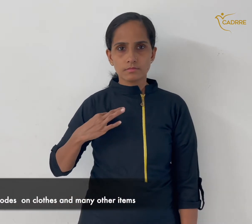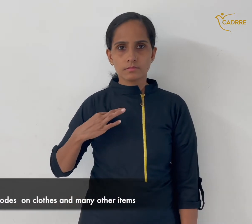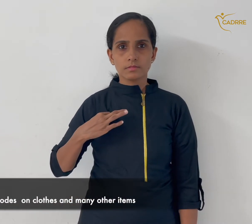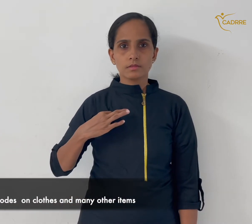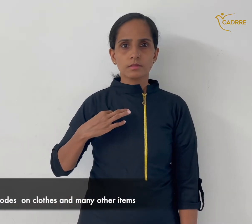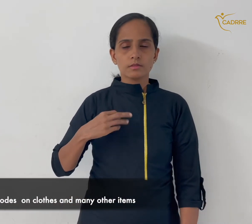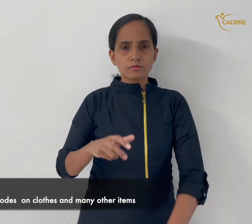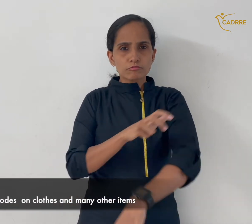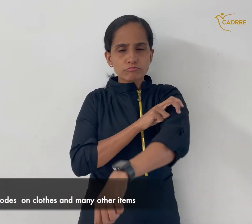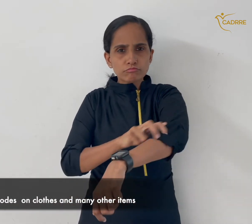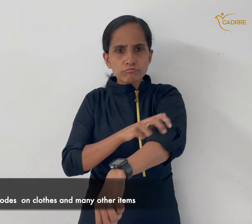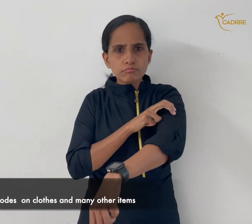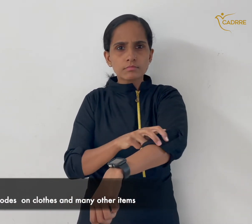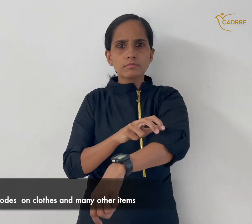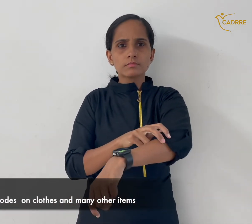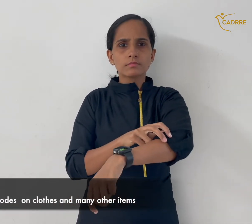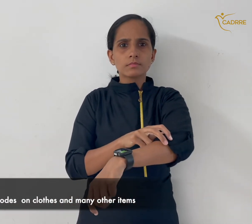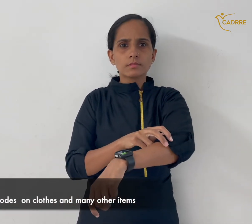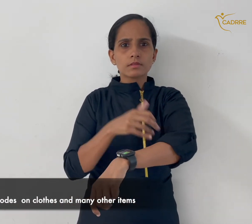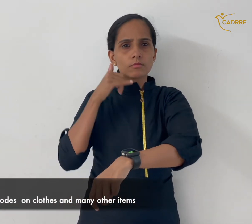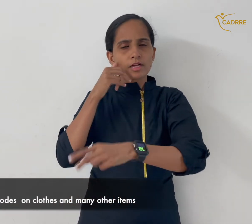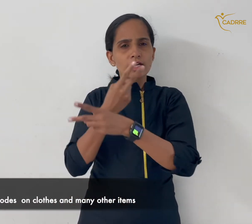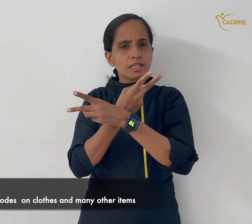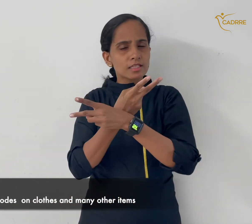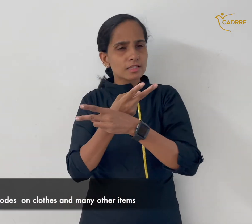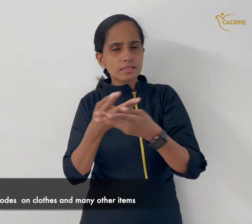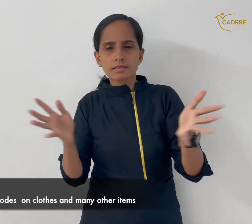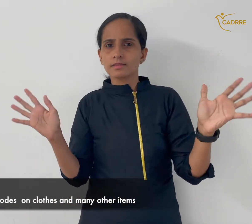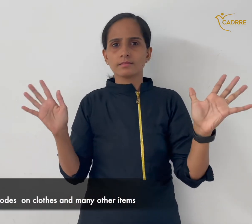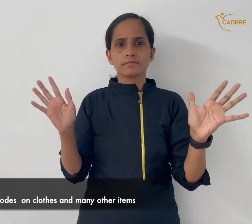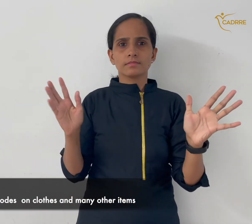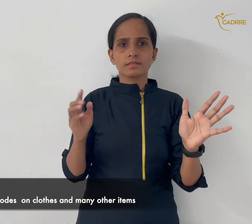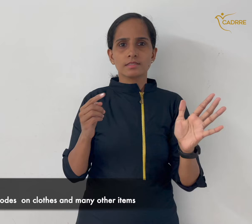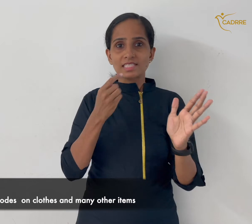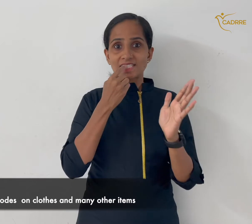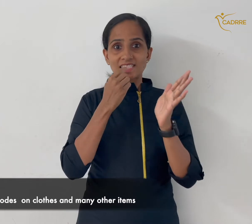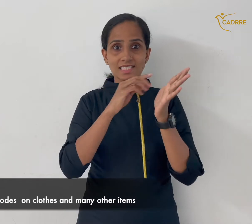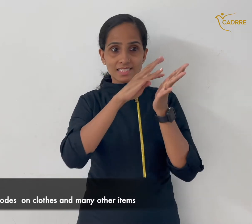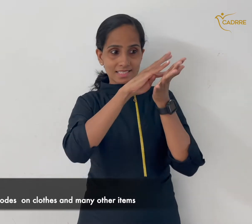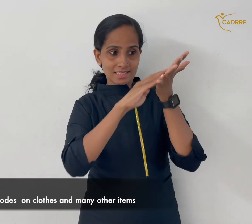dvd dvd dvd dvd disk disk disk drive dvd